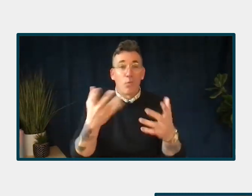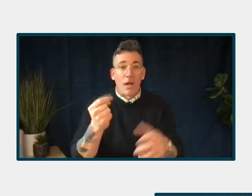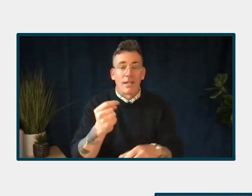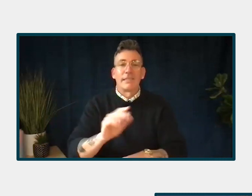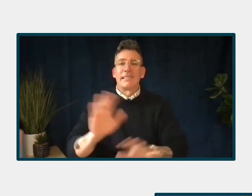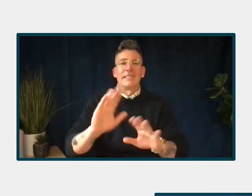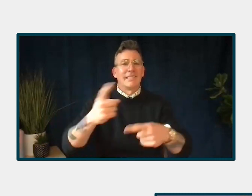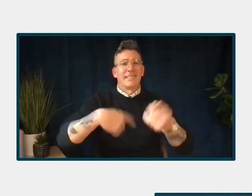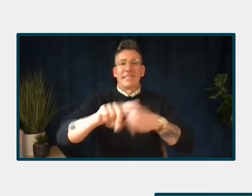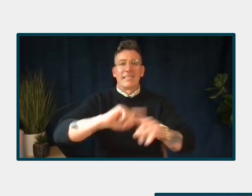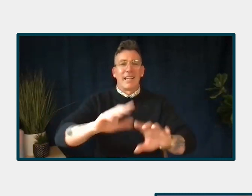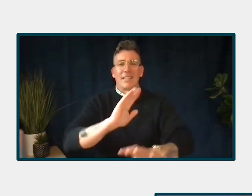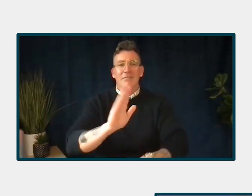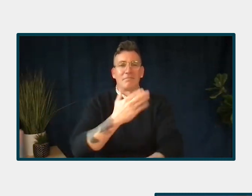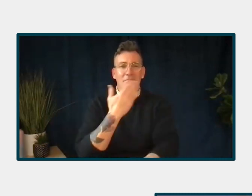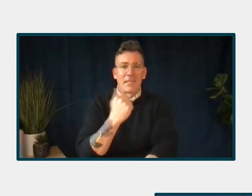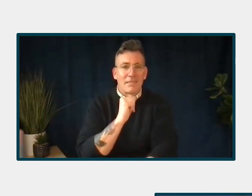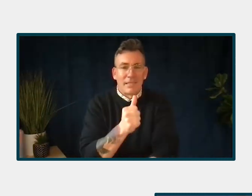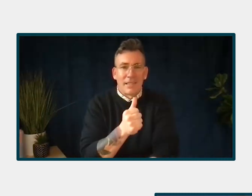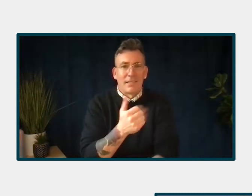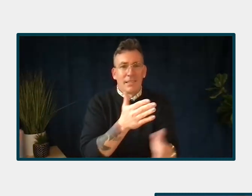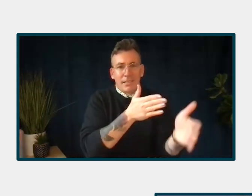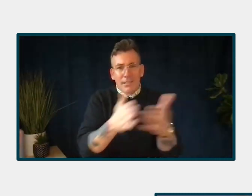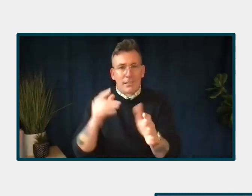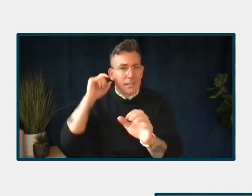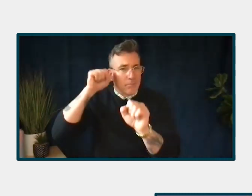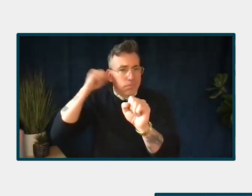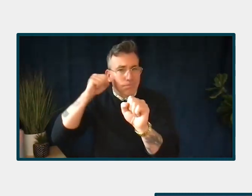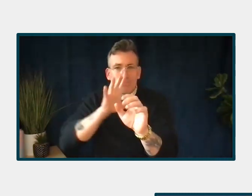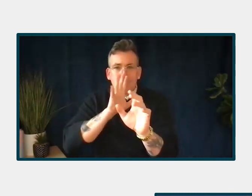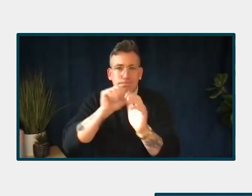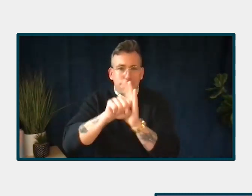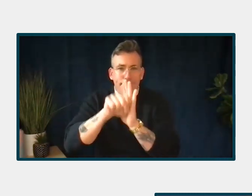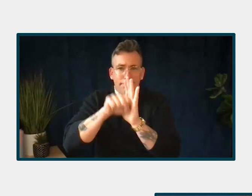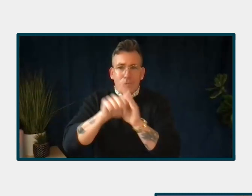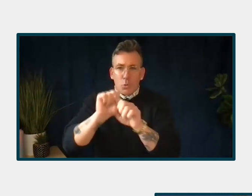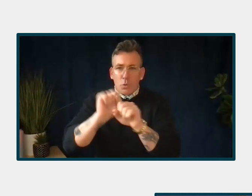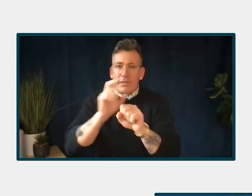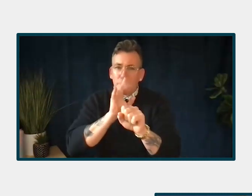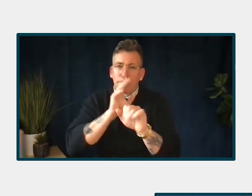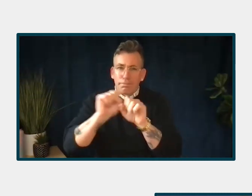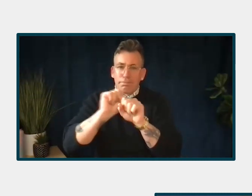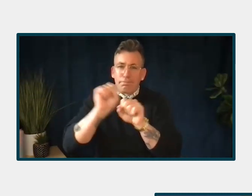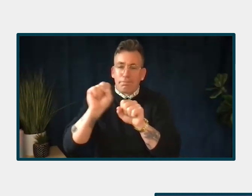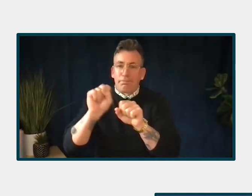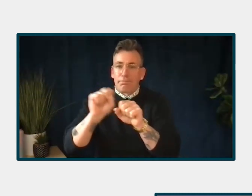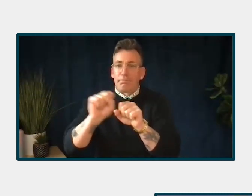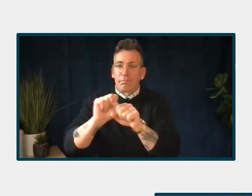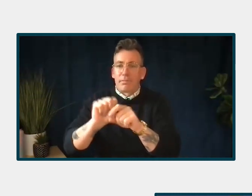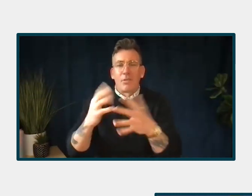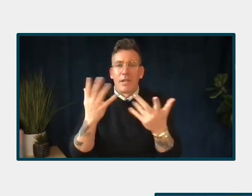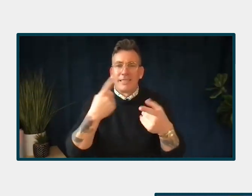people. And they agreed that sign language was not the best, that we needed to emphasize